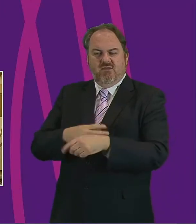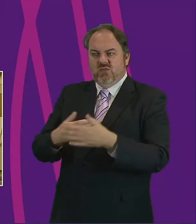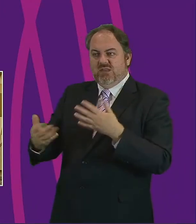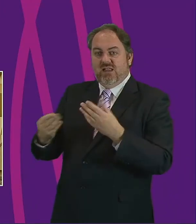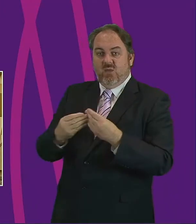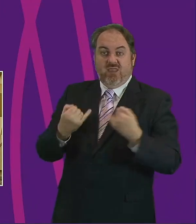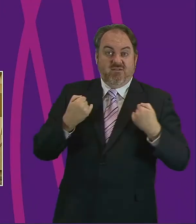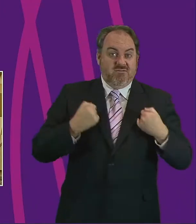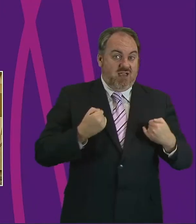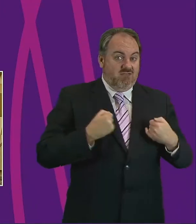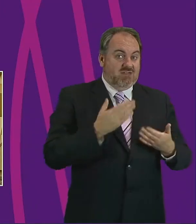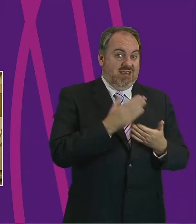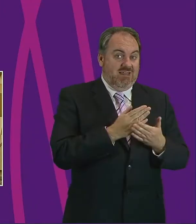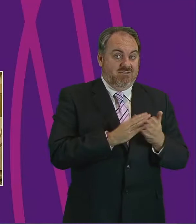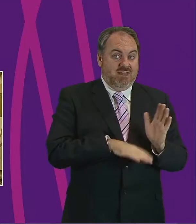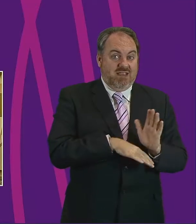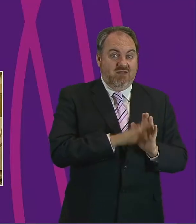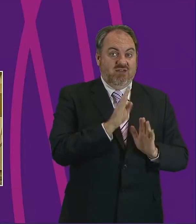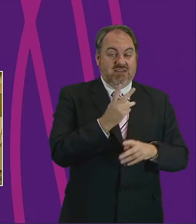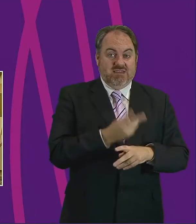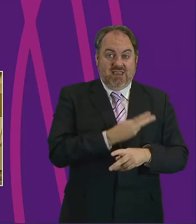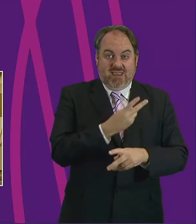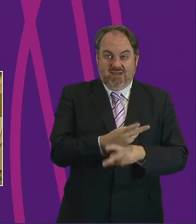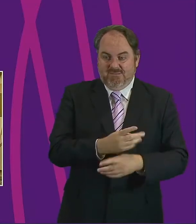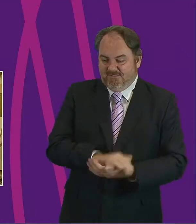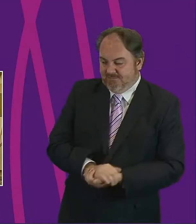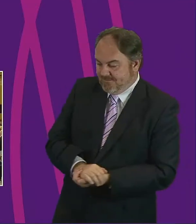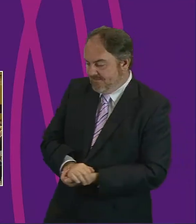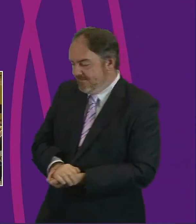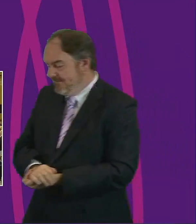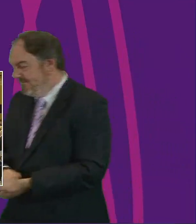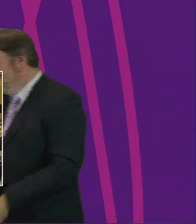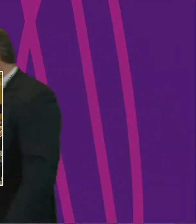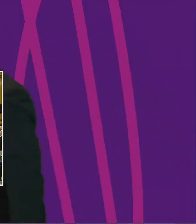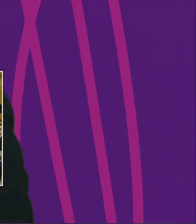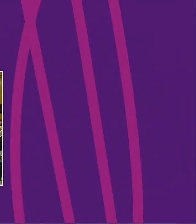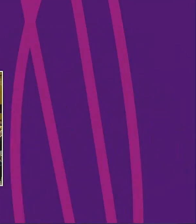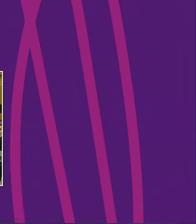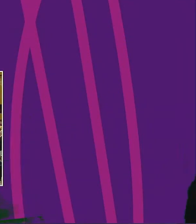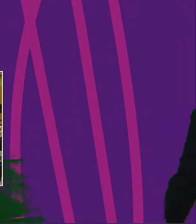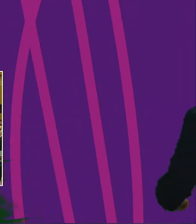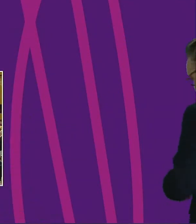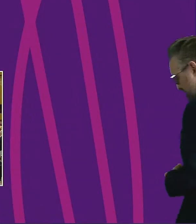who need hospital or intensive care treatment. Monica Lennon.